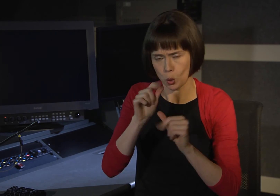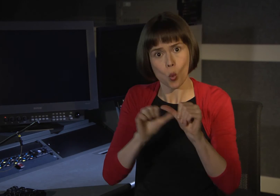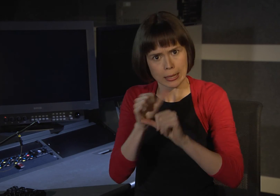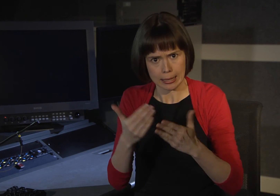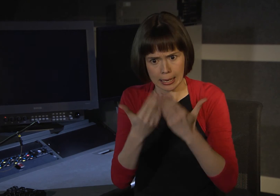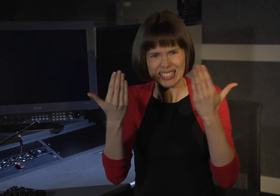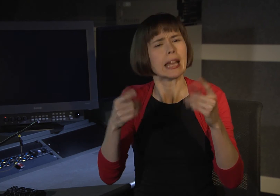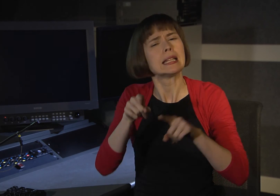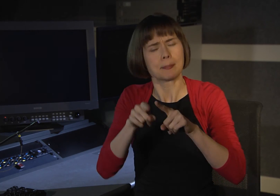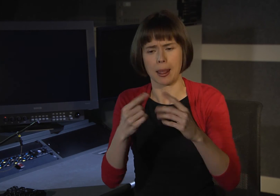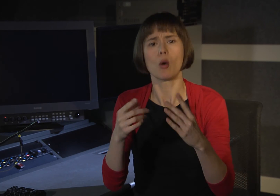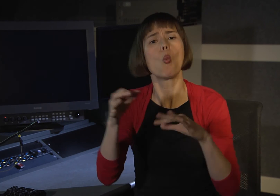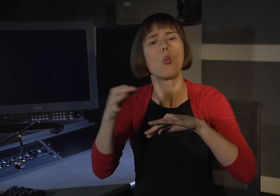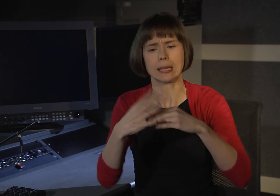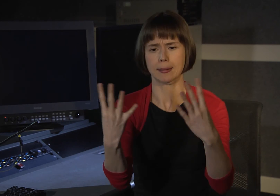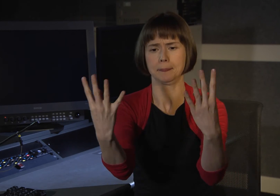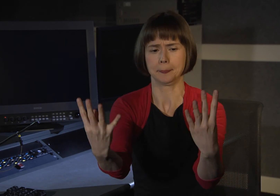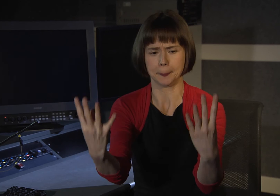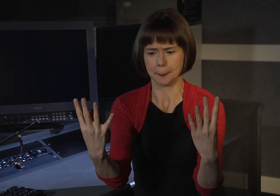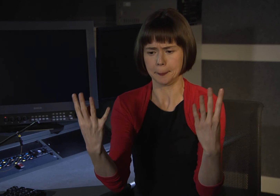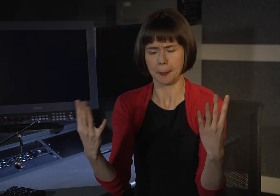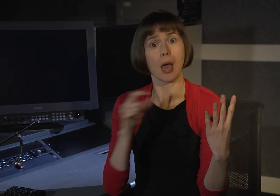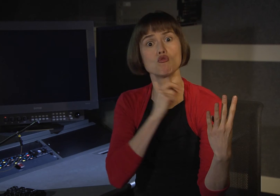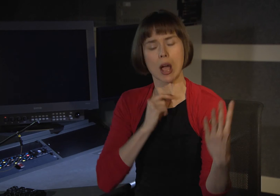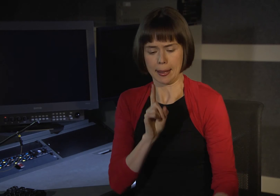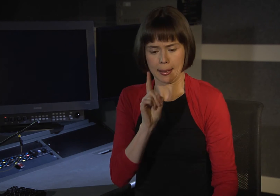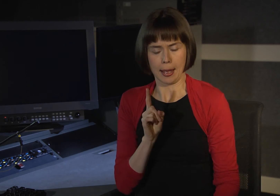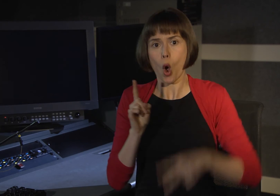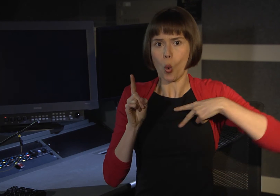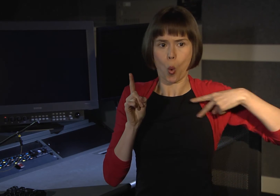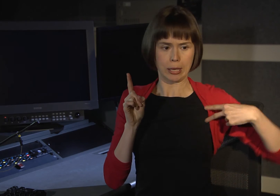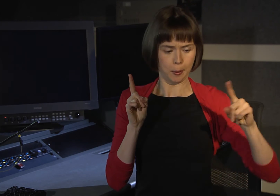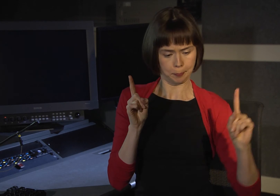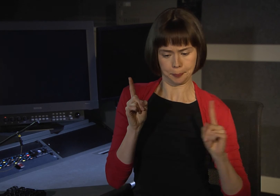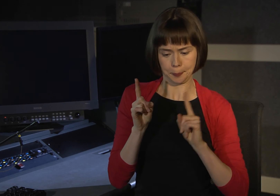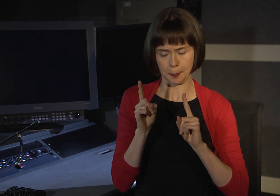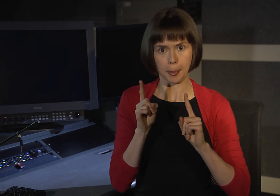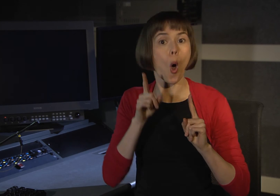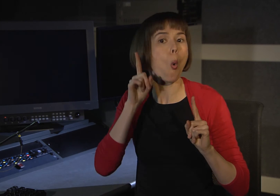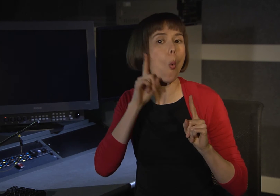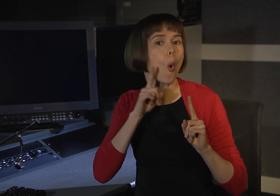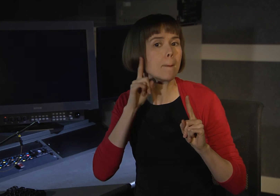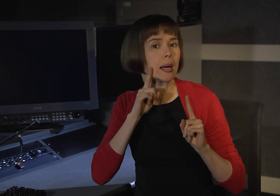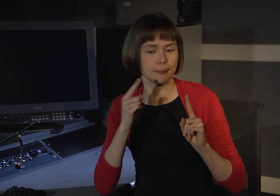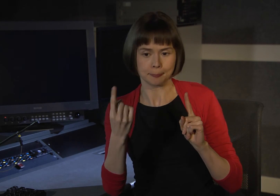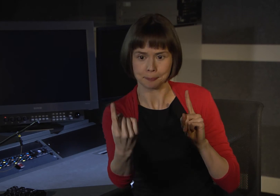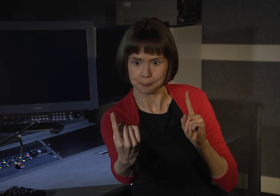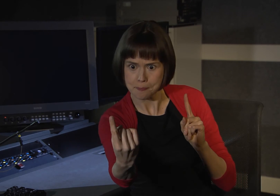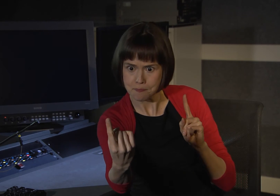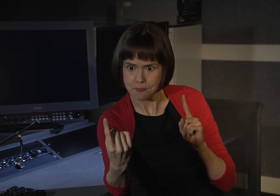and make up for what's happened. Claudio agrees, and the next day, the wedding, or the second wedding, happens. There's the friar,